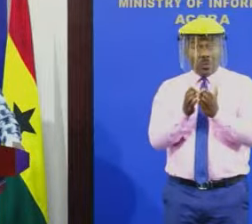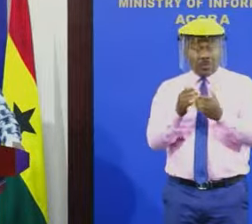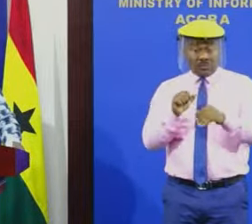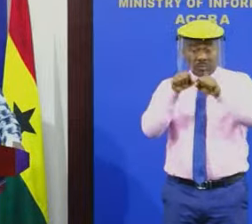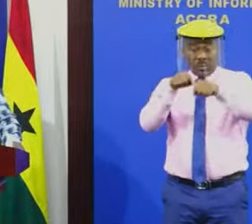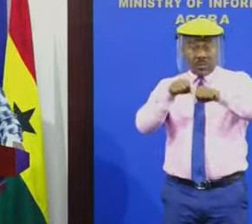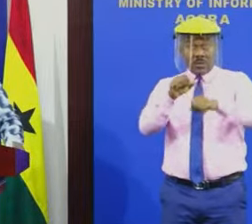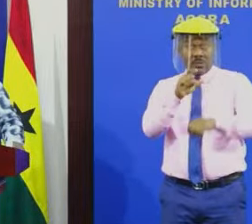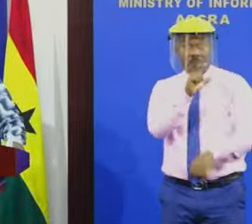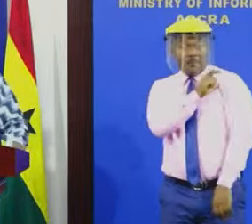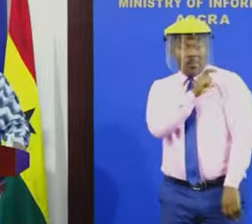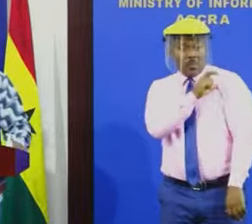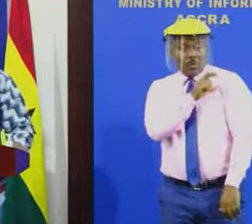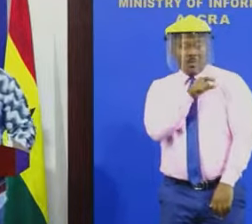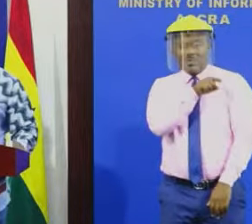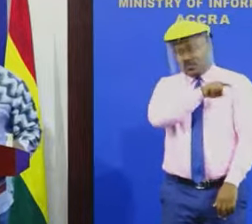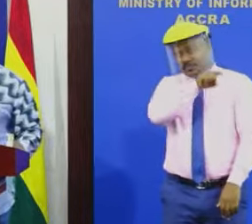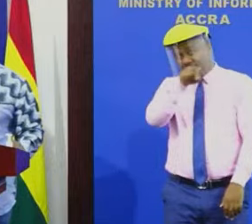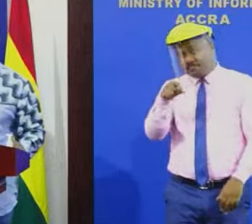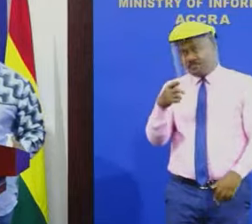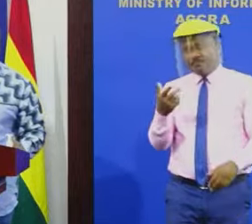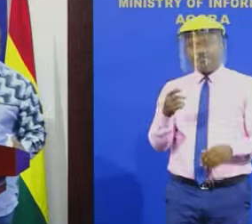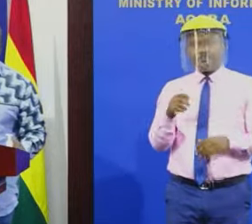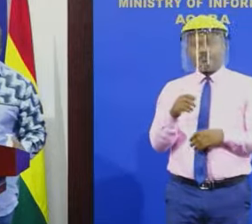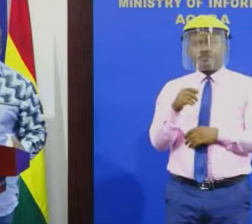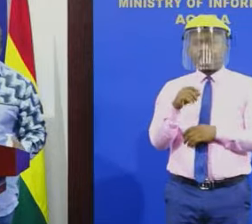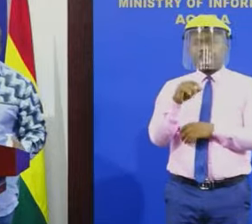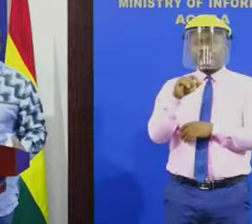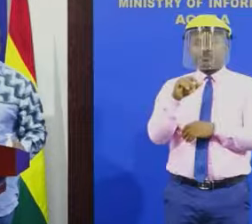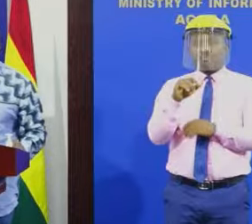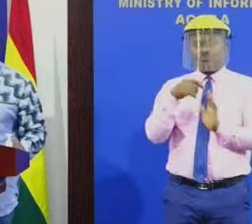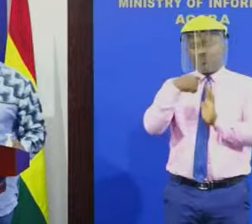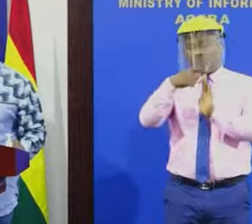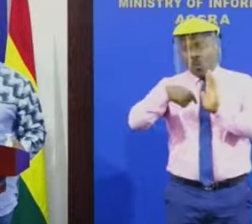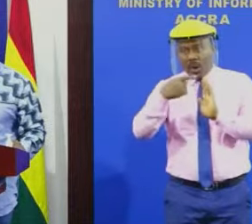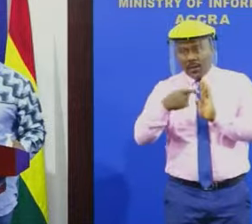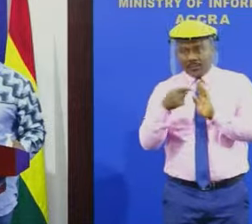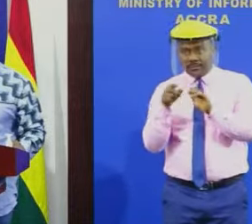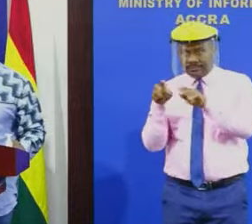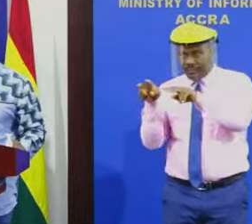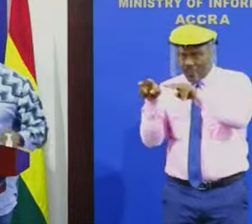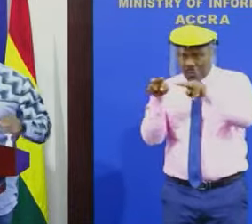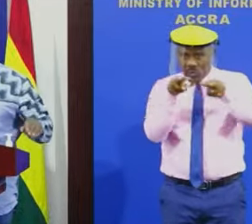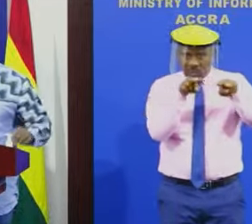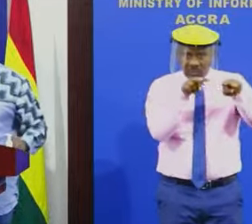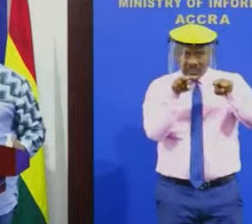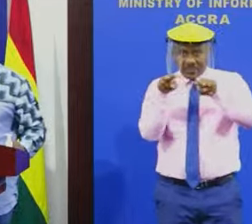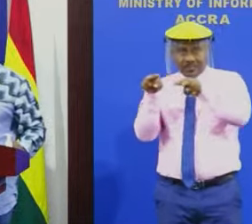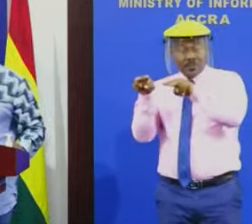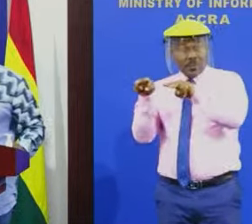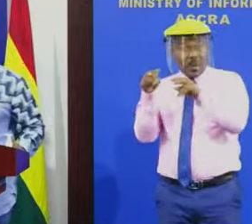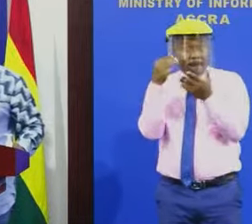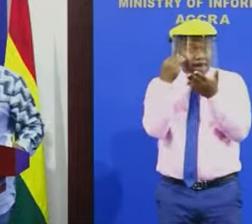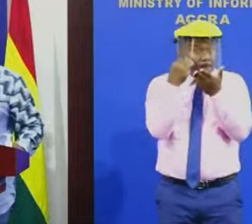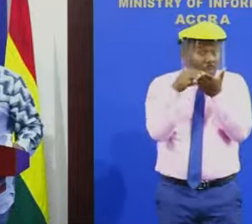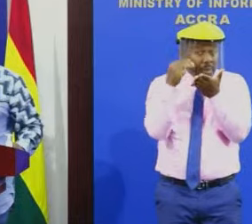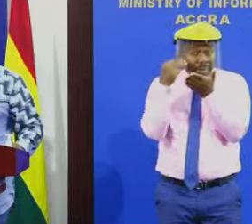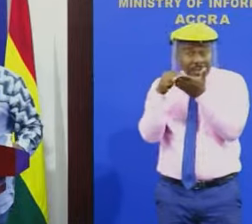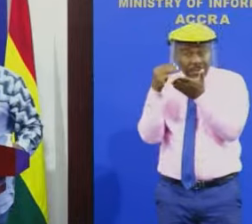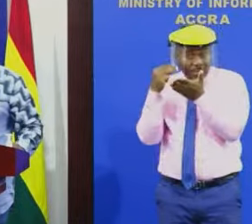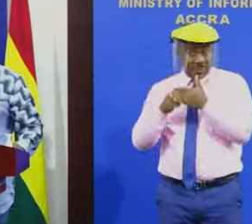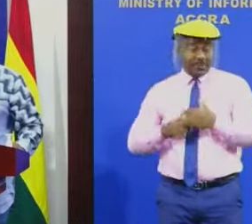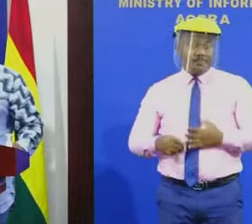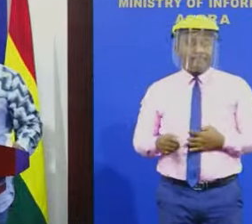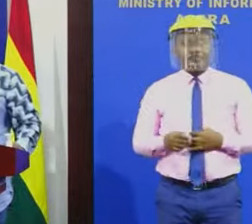able to embark on or conduct 24-hour surveillance within the ports and anchorages and the territorial waters